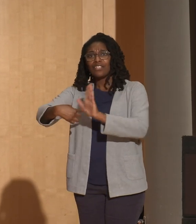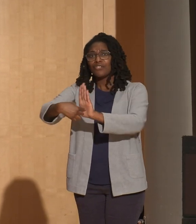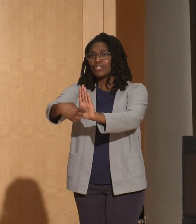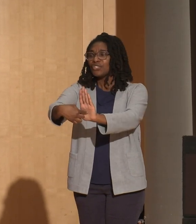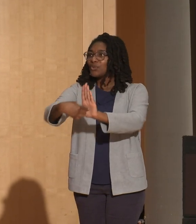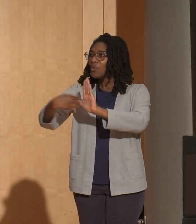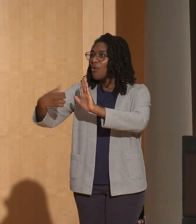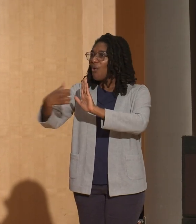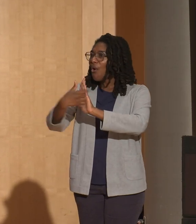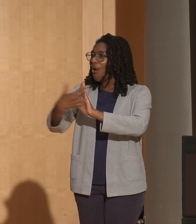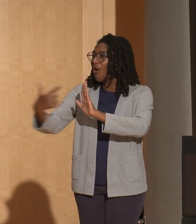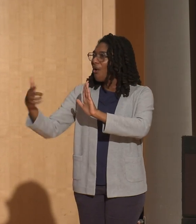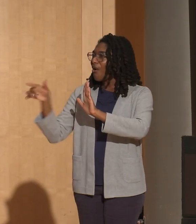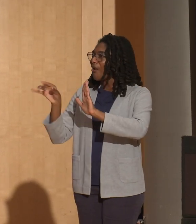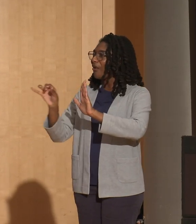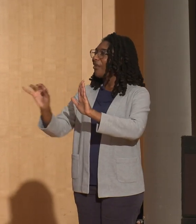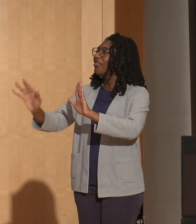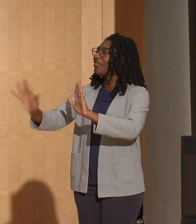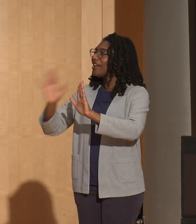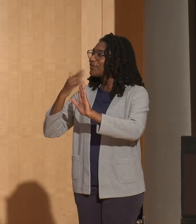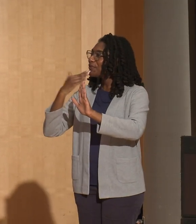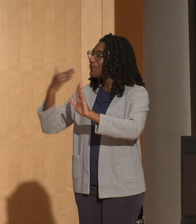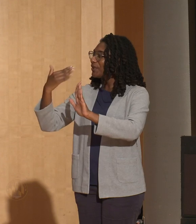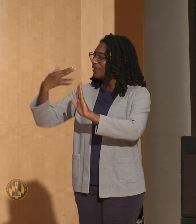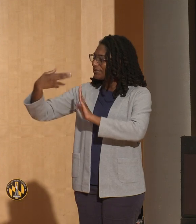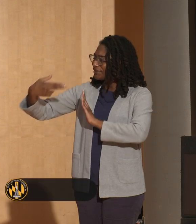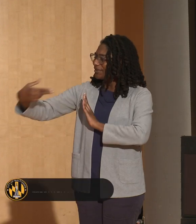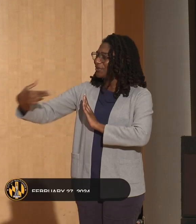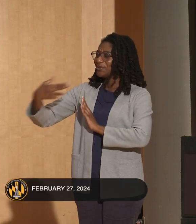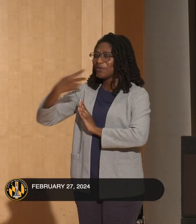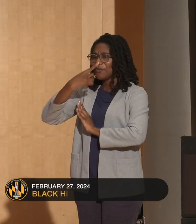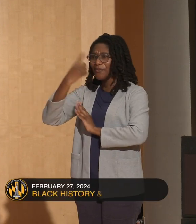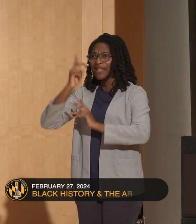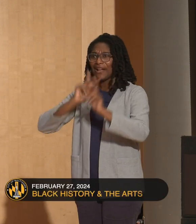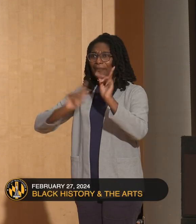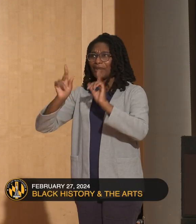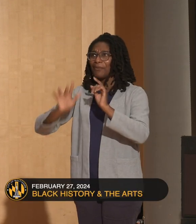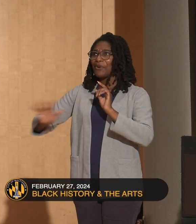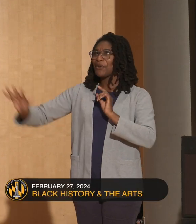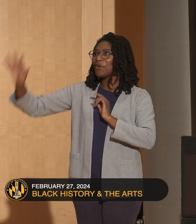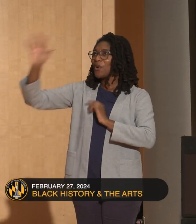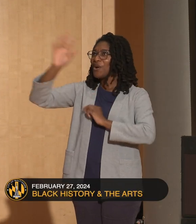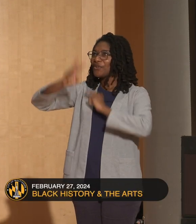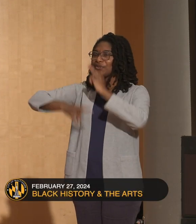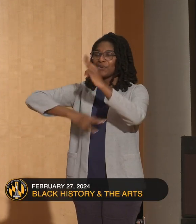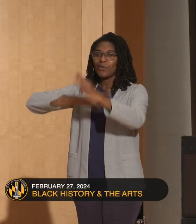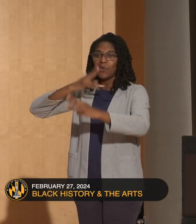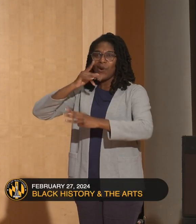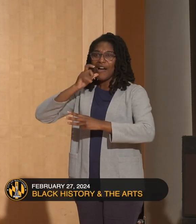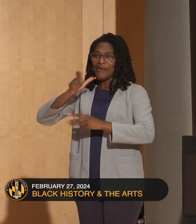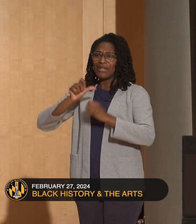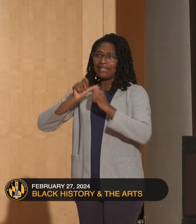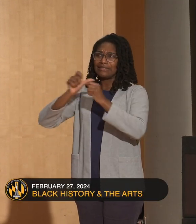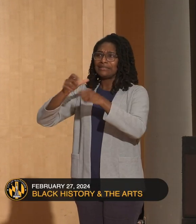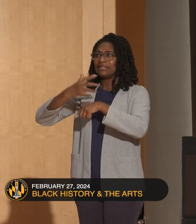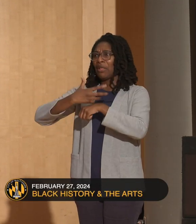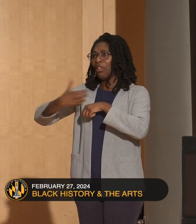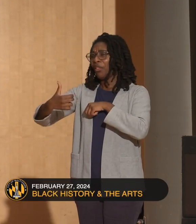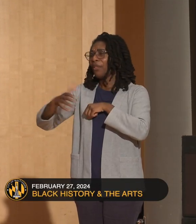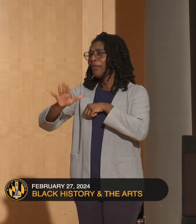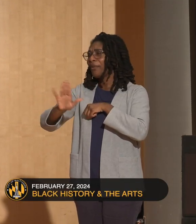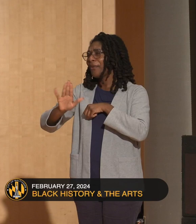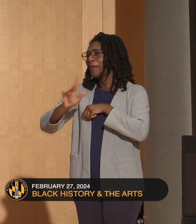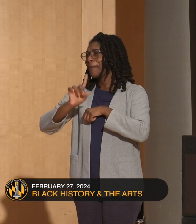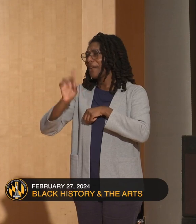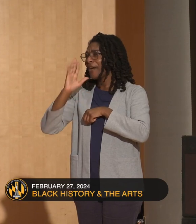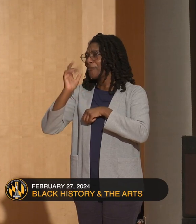showcasing all that is the historic history of Black people across this world. I won't take up too much time, but I want to do